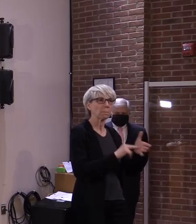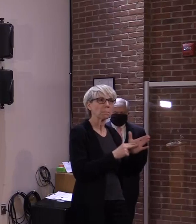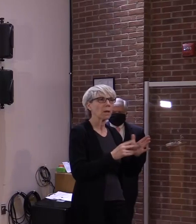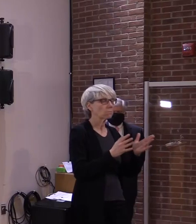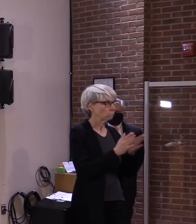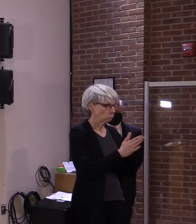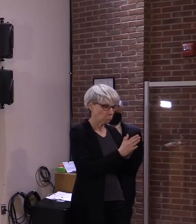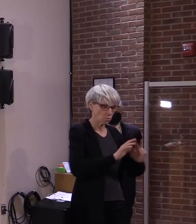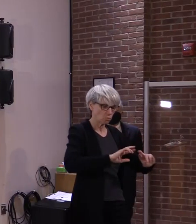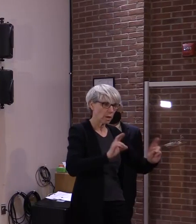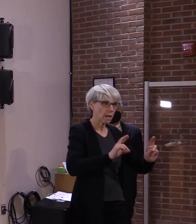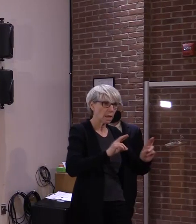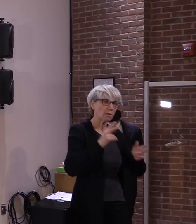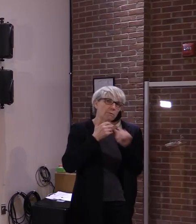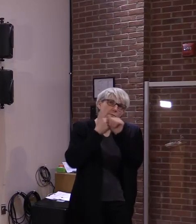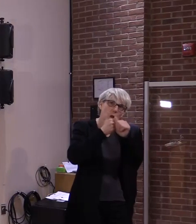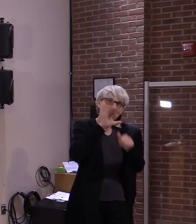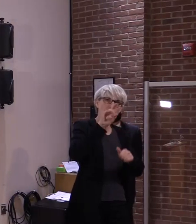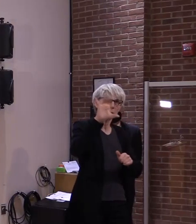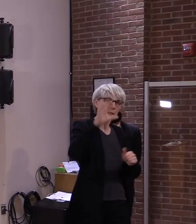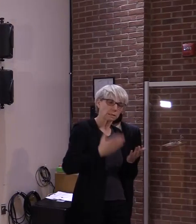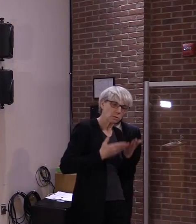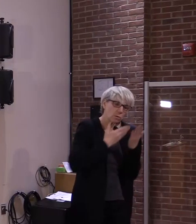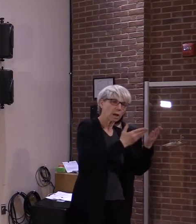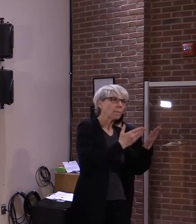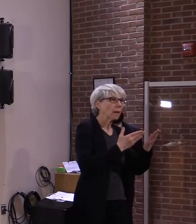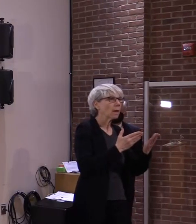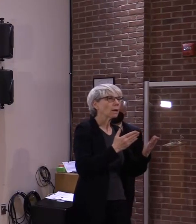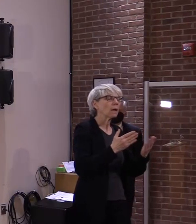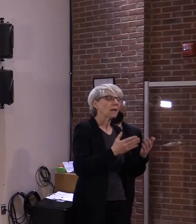that recommendation from the CDC in the coming weeks.